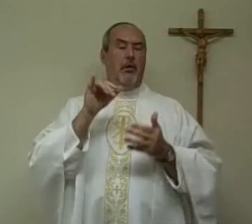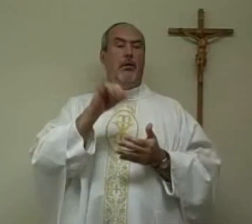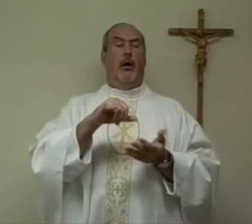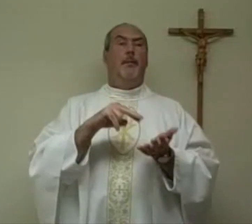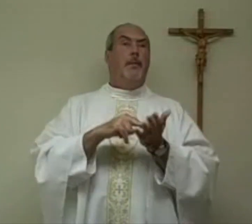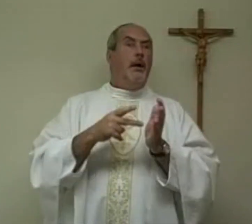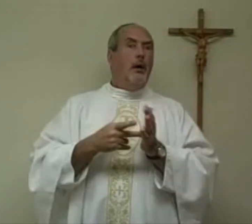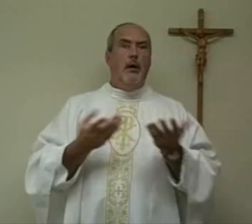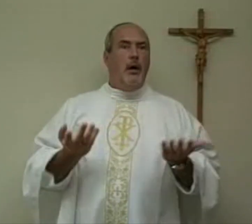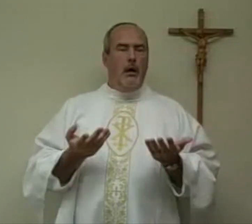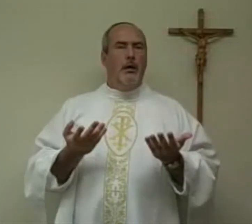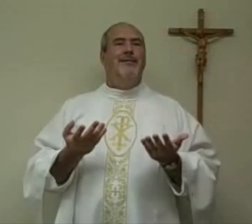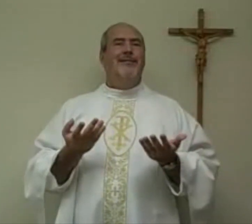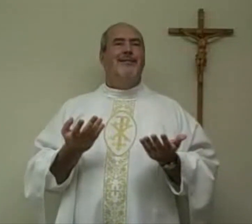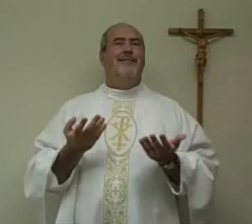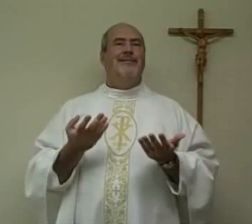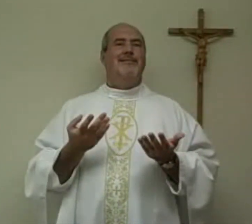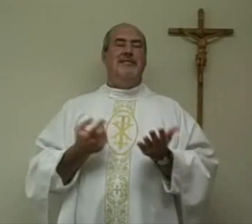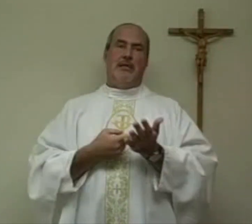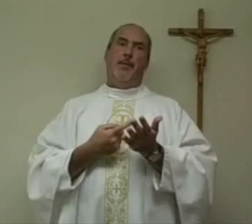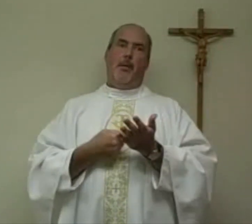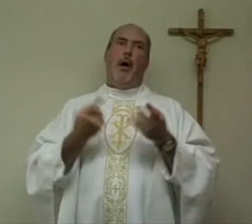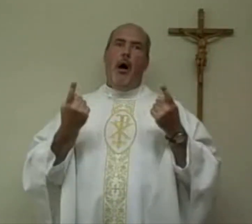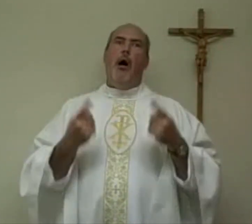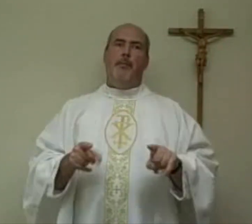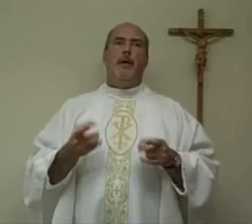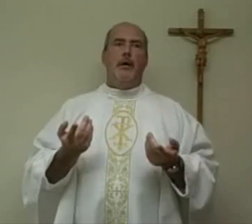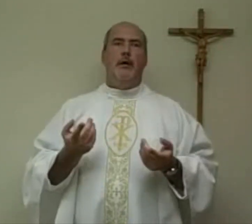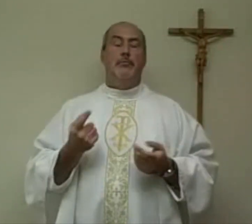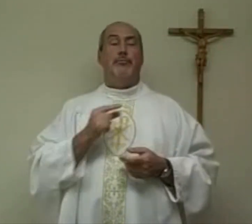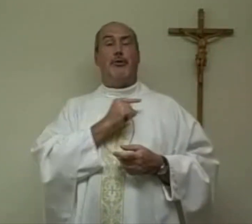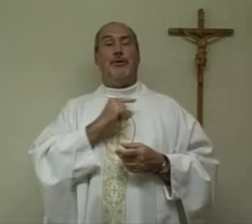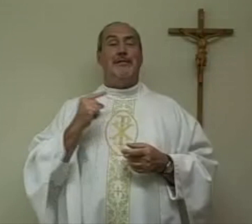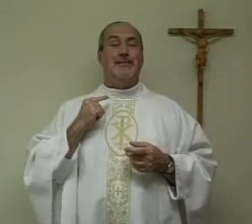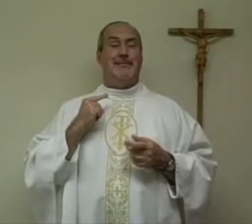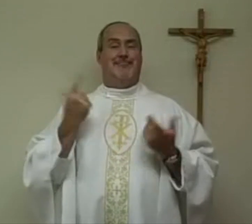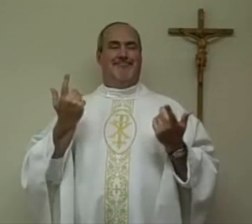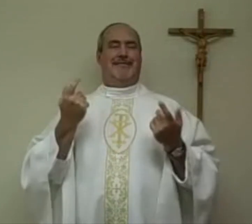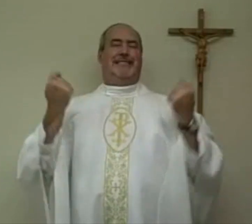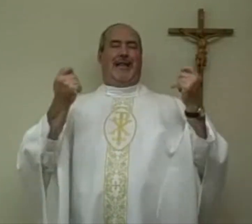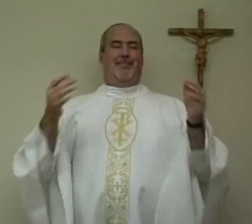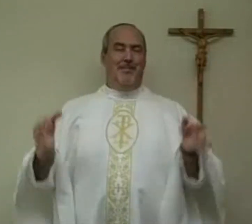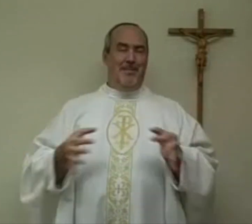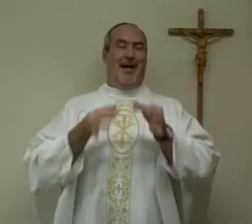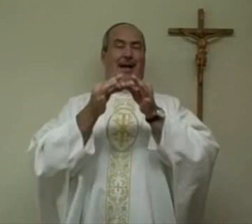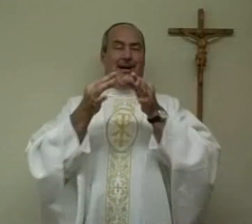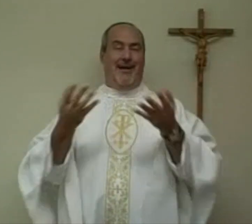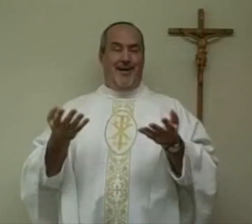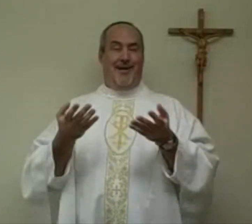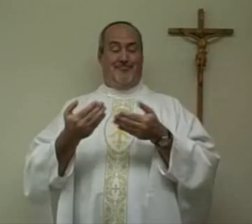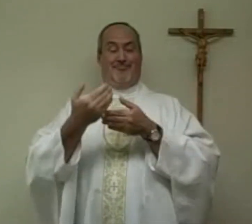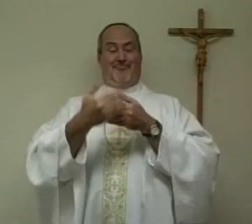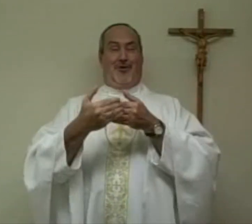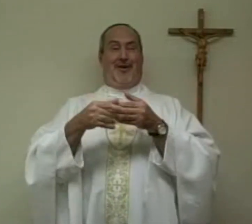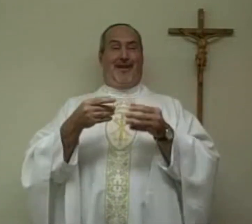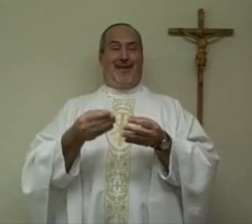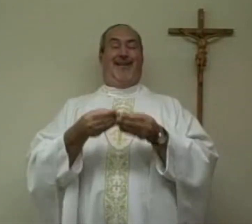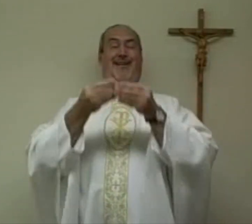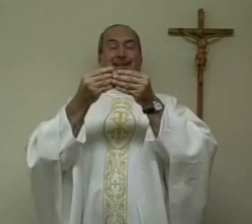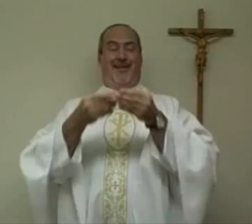You might not be aware of what those are, but it has happened a few times that when a priest has celebrated